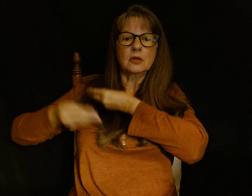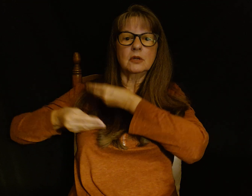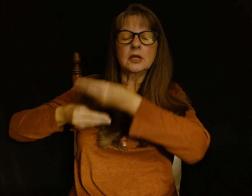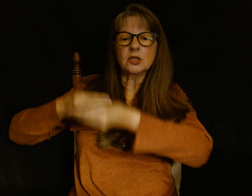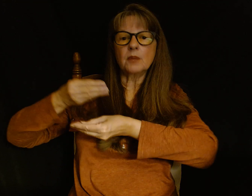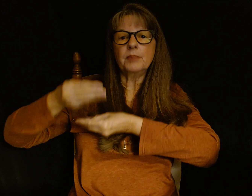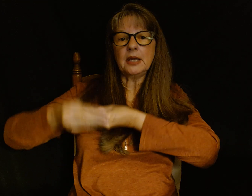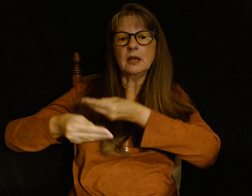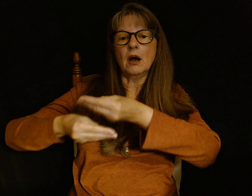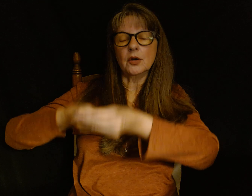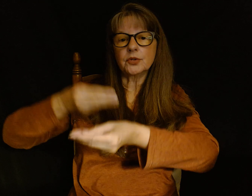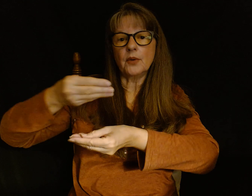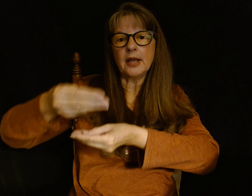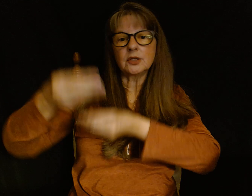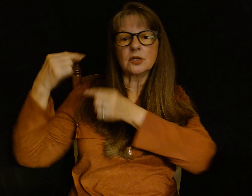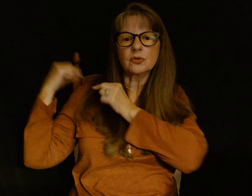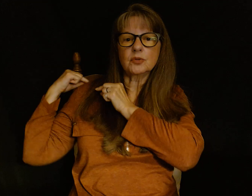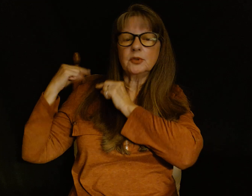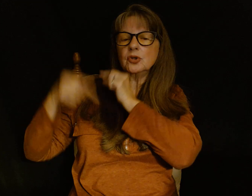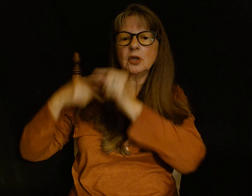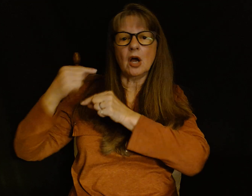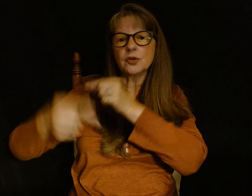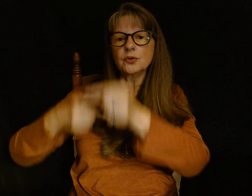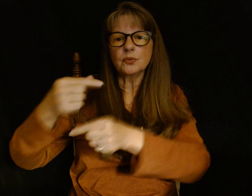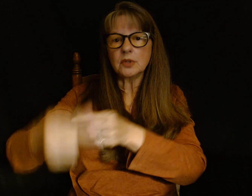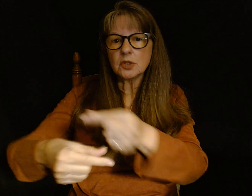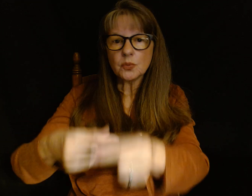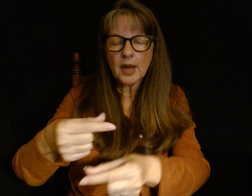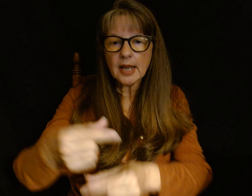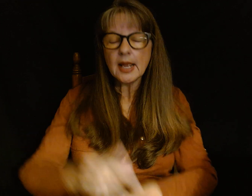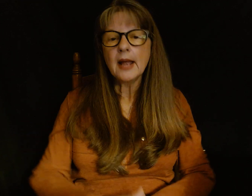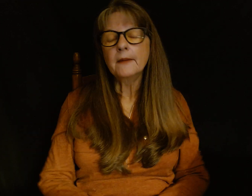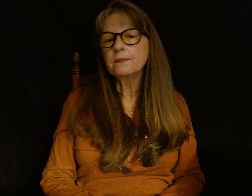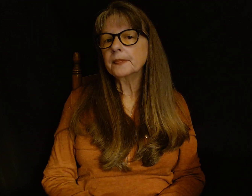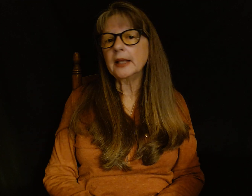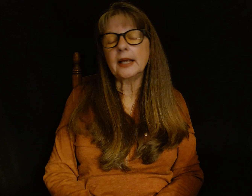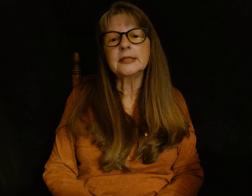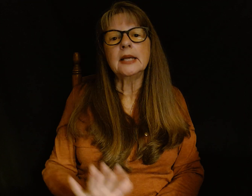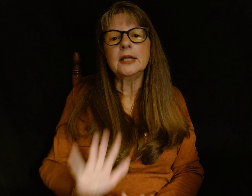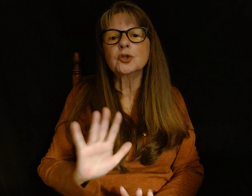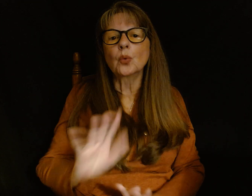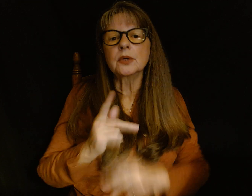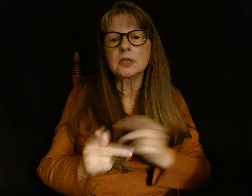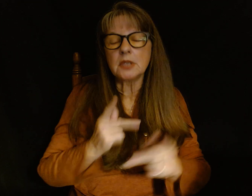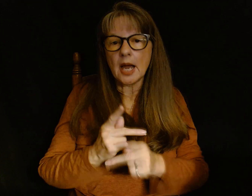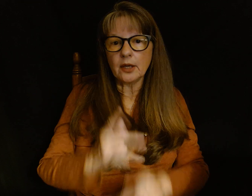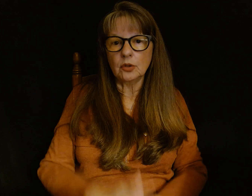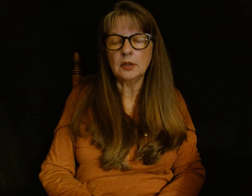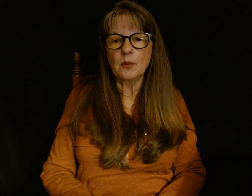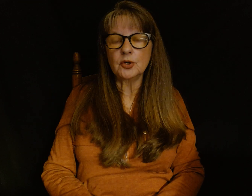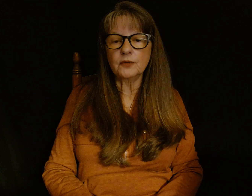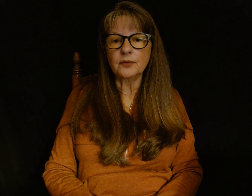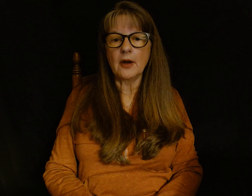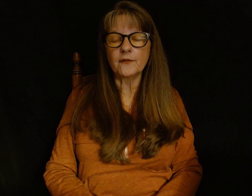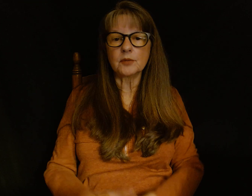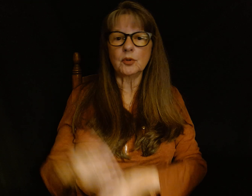This could be also ancestors, but you could also do it this way. Like I said, it's your style and what you feel comfortable or